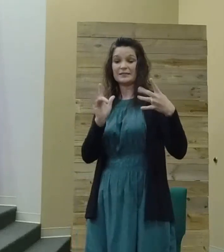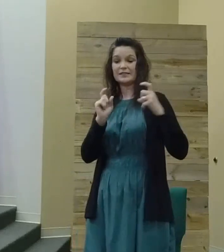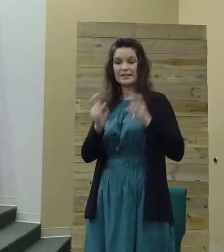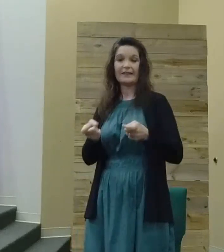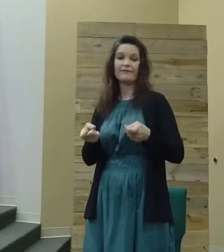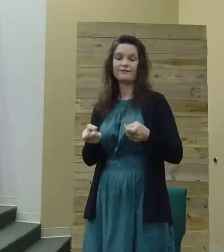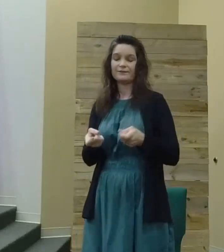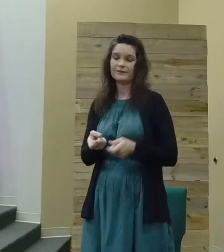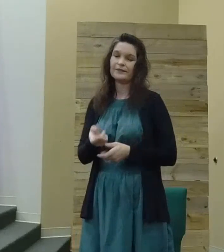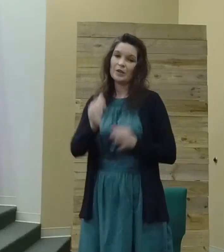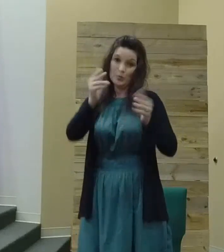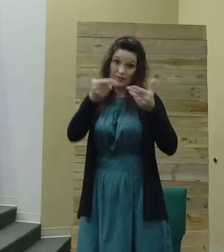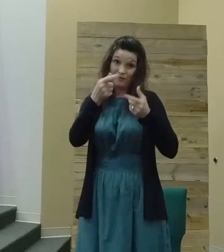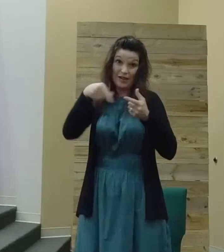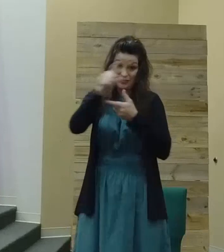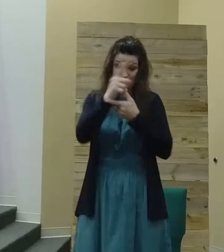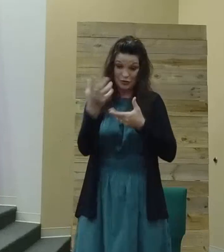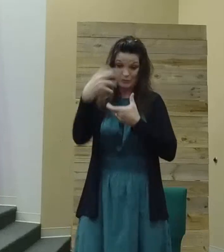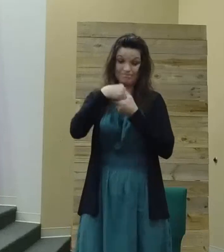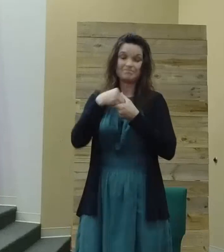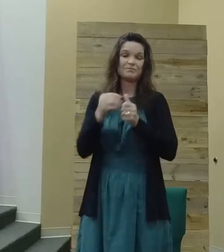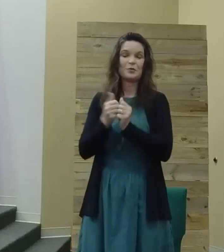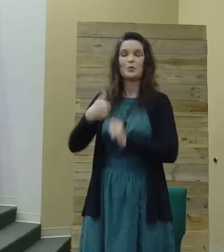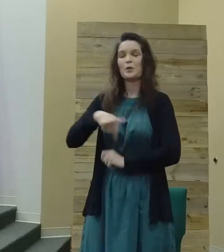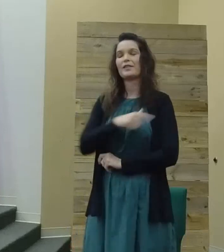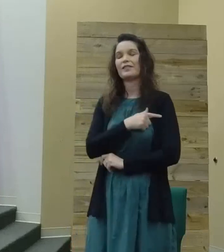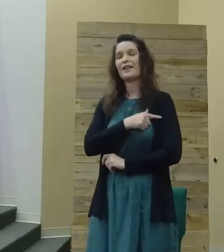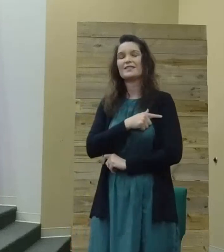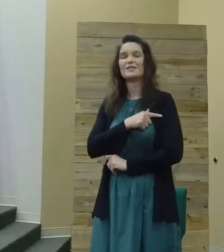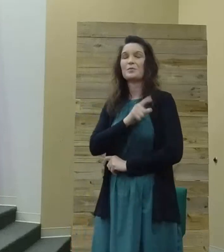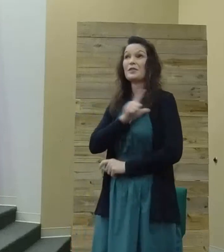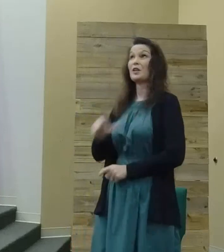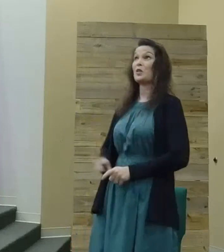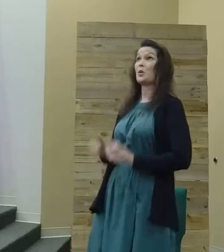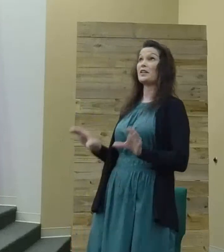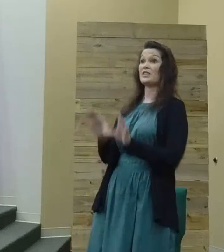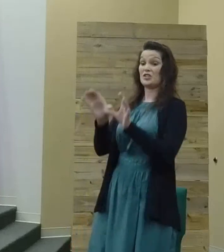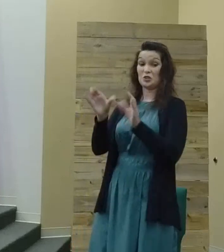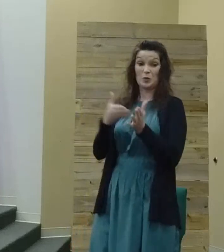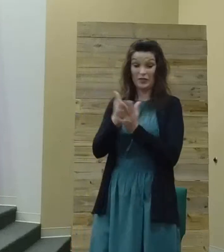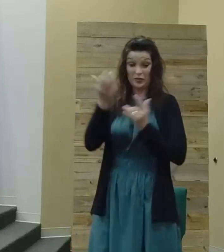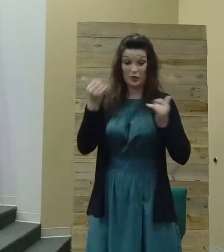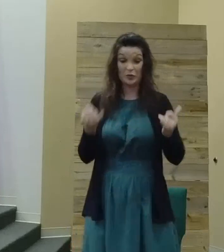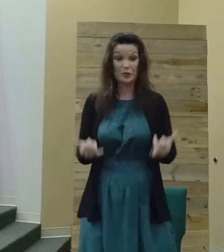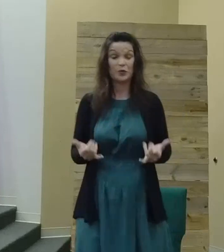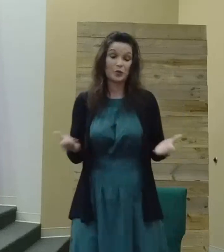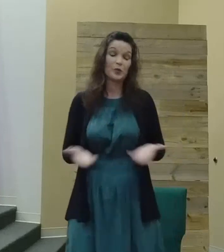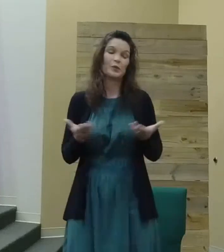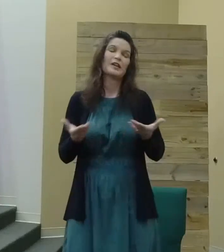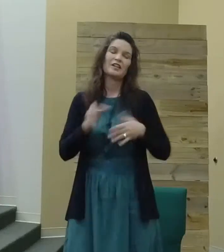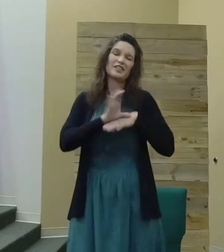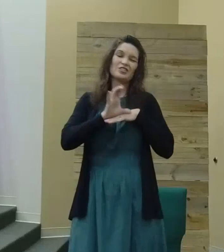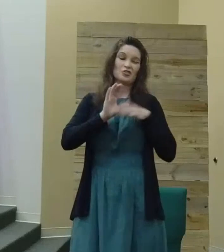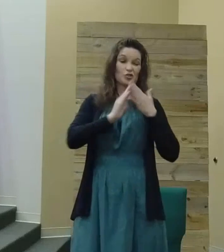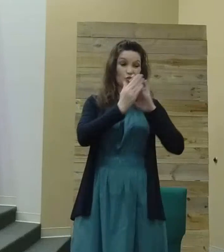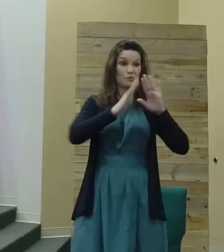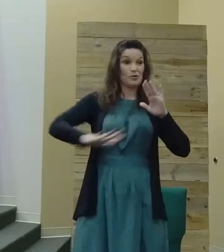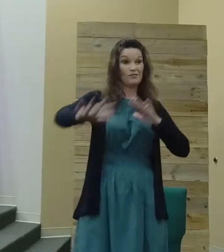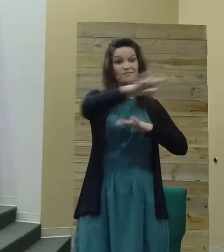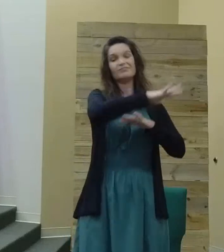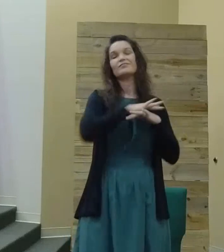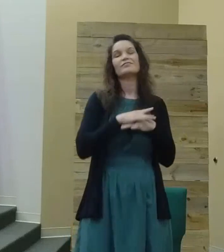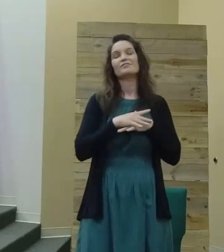here to give. We invite you to participate in what the Lord is doing through our church, in our